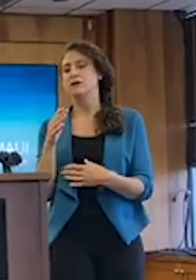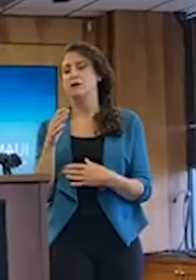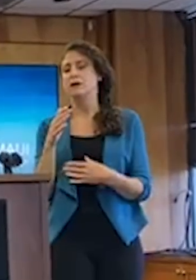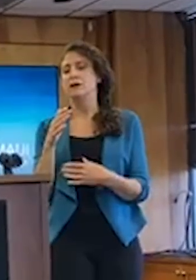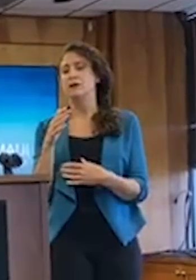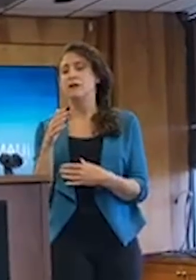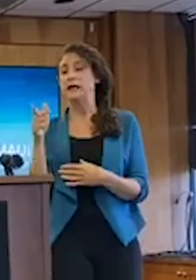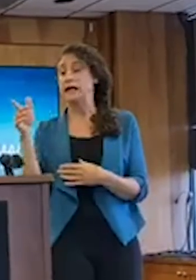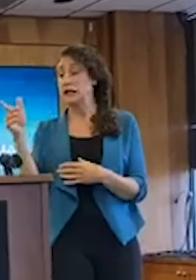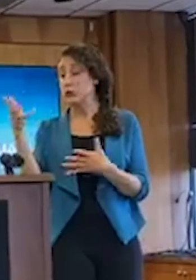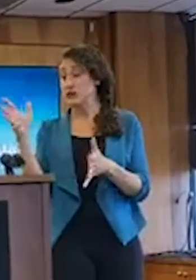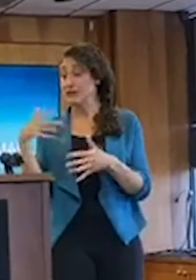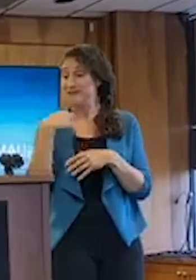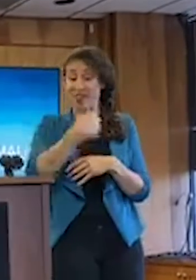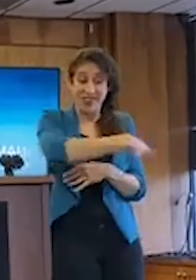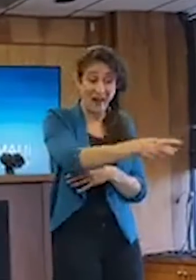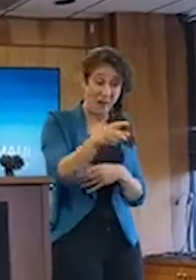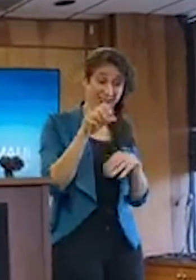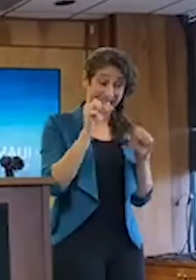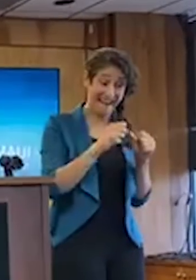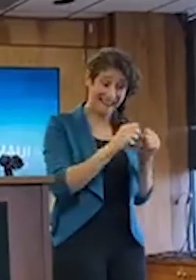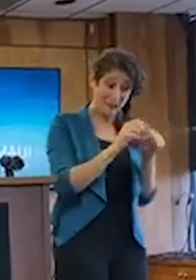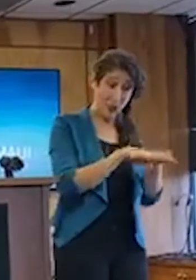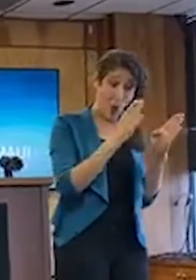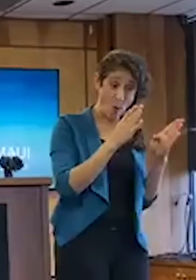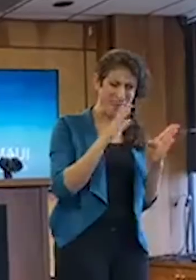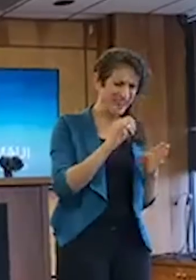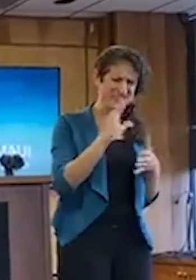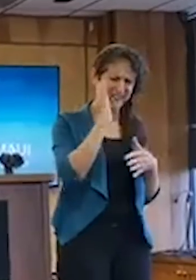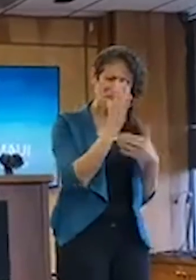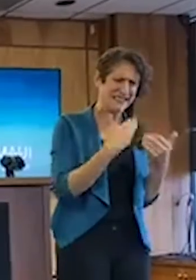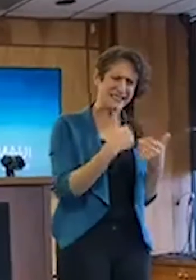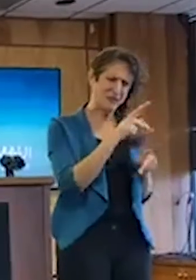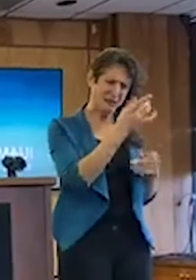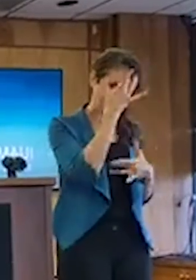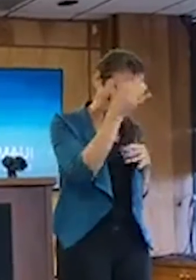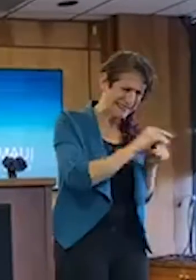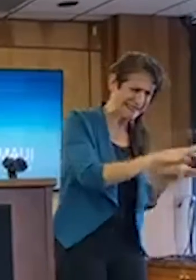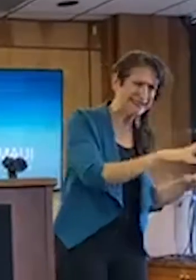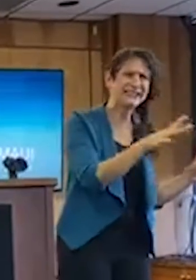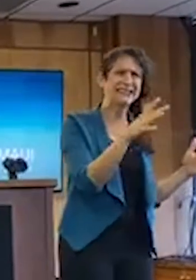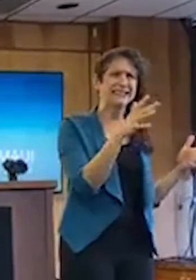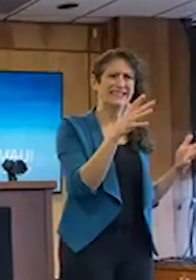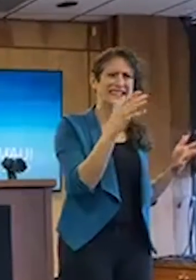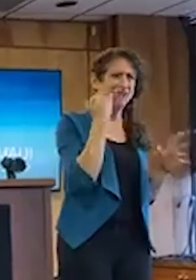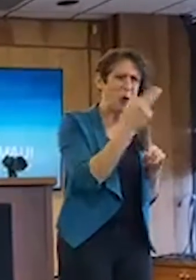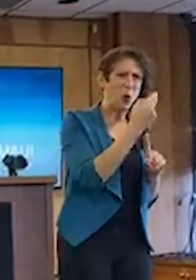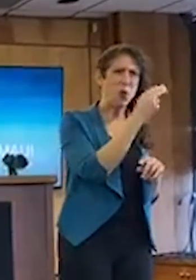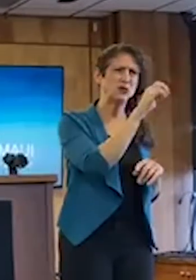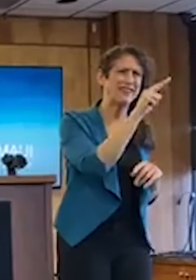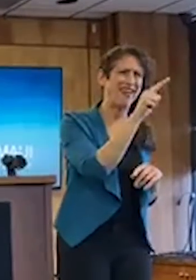continue to operate. It just seems like a breeding ground potentially to have. They've been notified to breeding close. right next to each other. Paul, they've